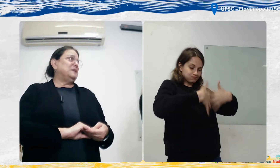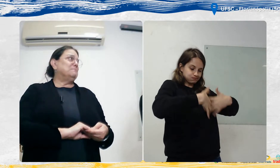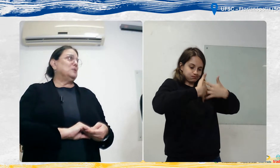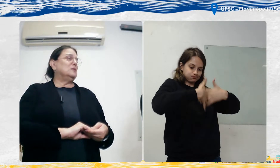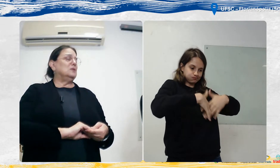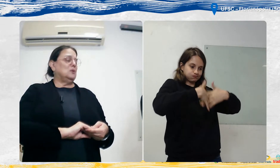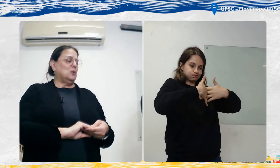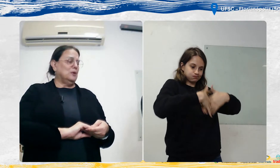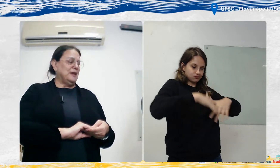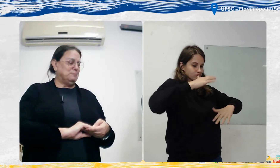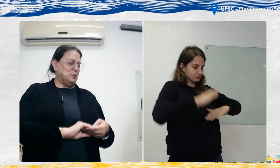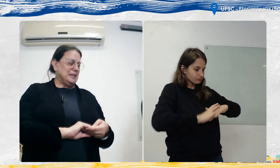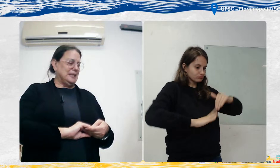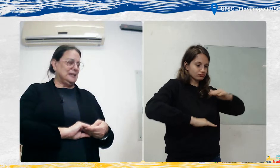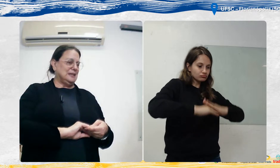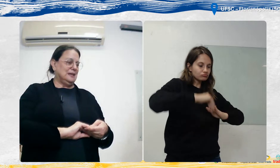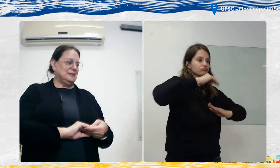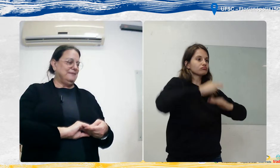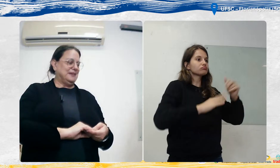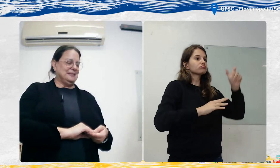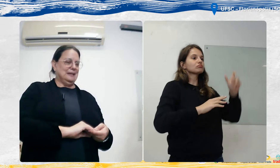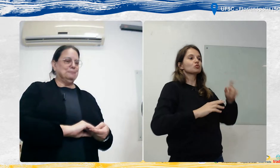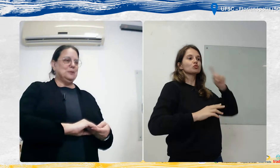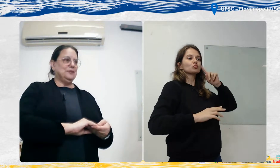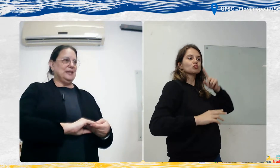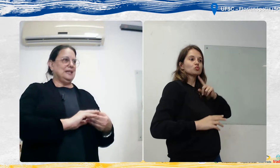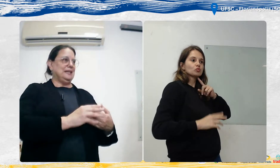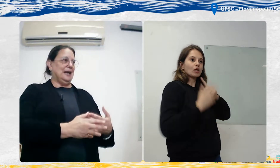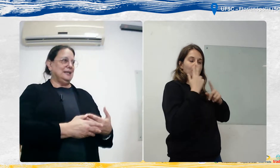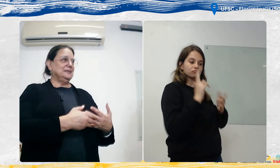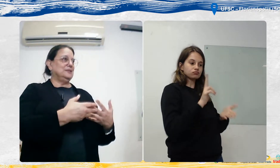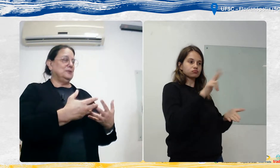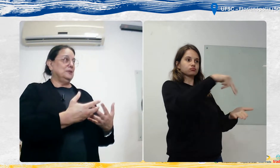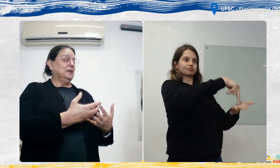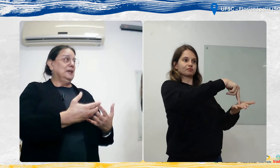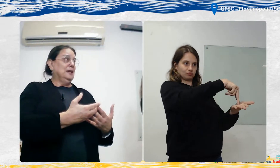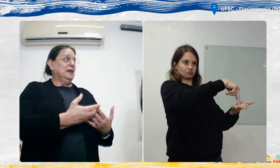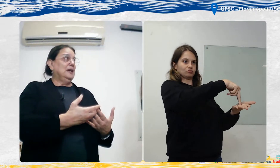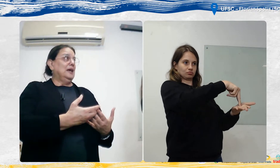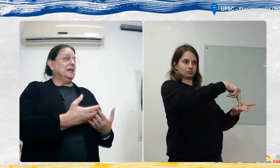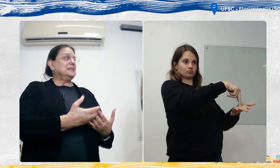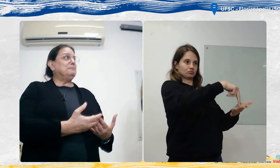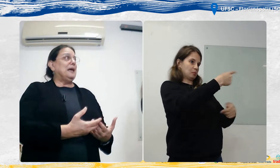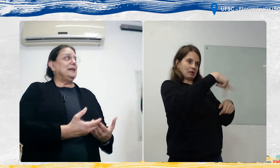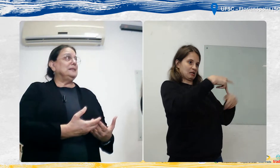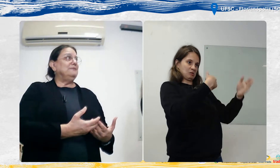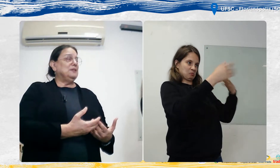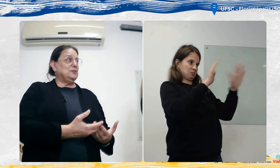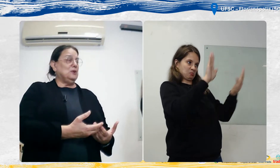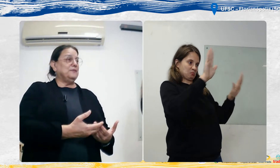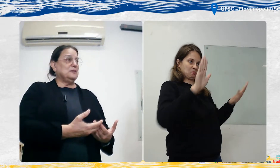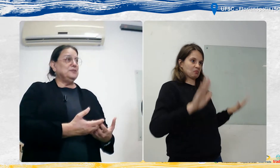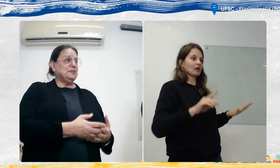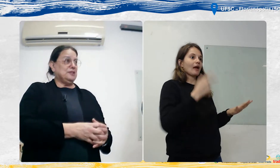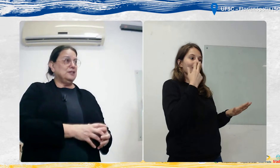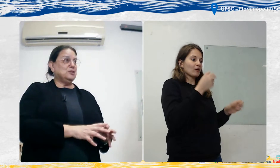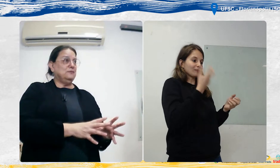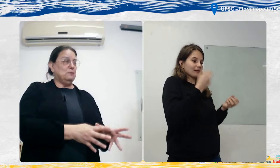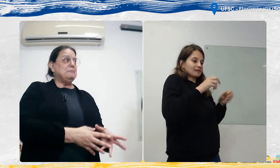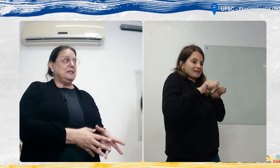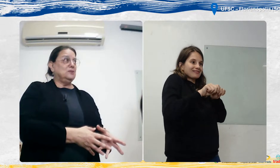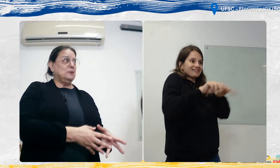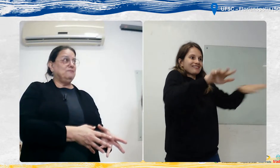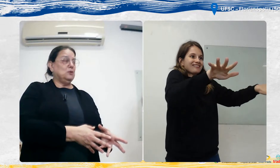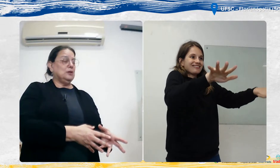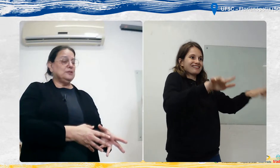deaf people, or that bring in a deaf example that can enhance or expand philosophical discussion